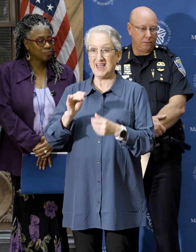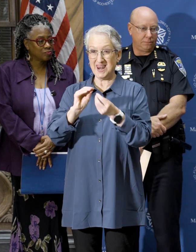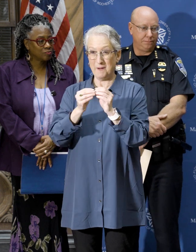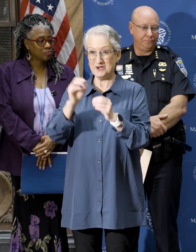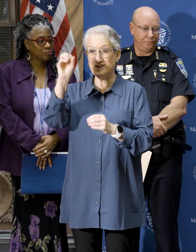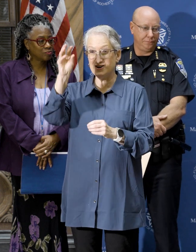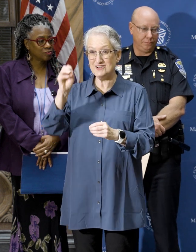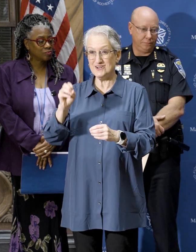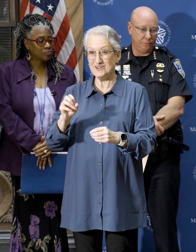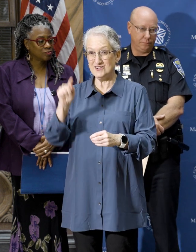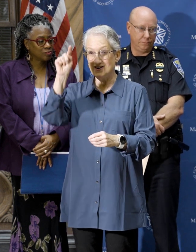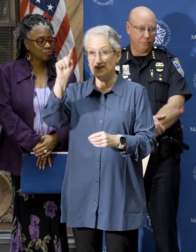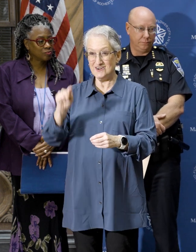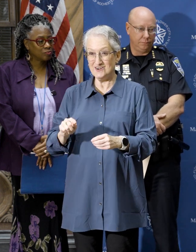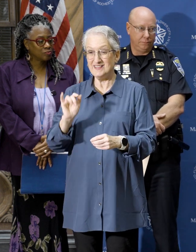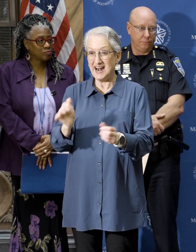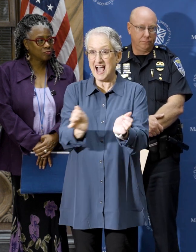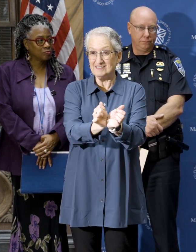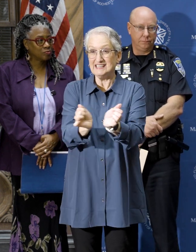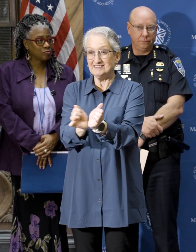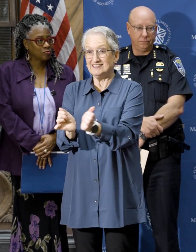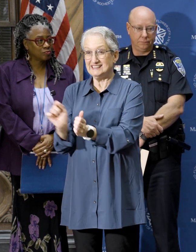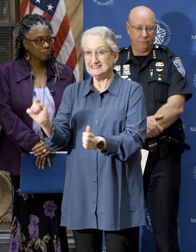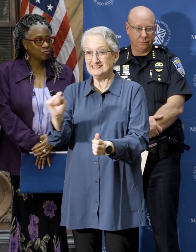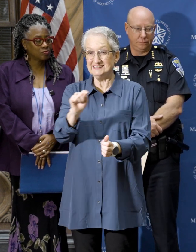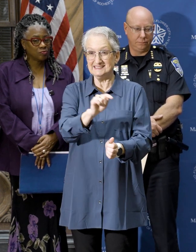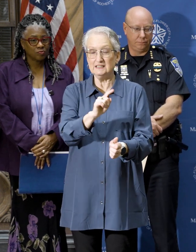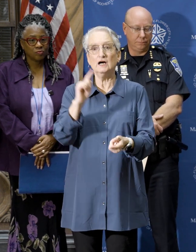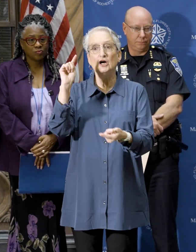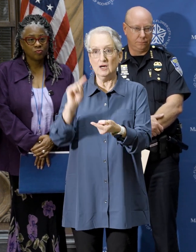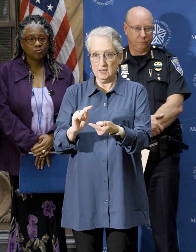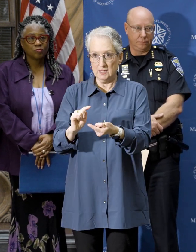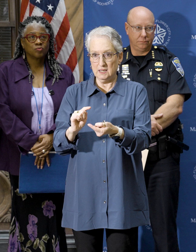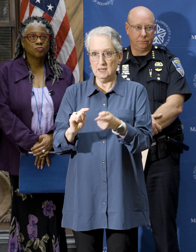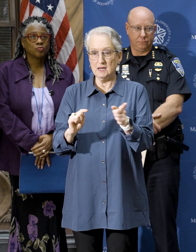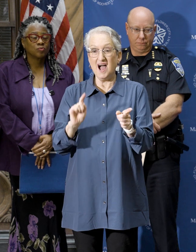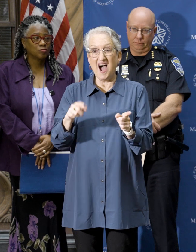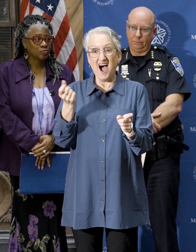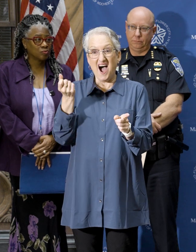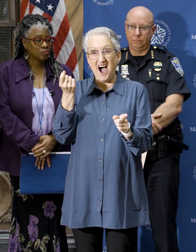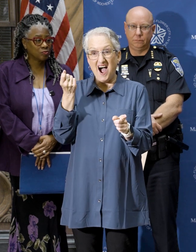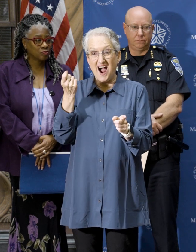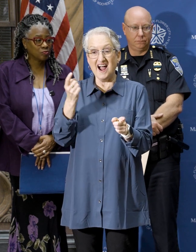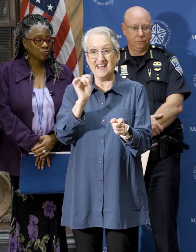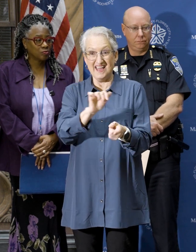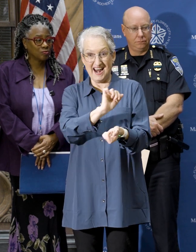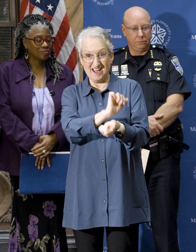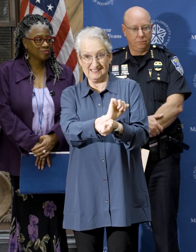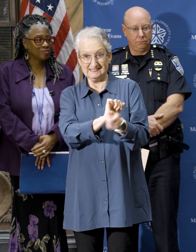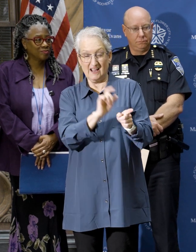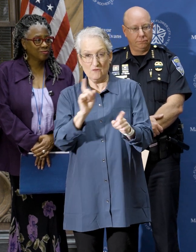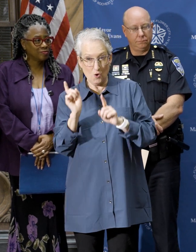as it relates to criminal possession of a weapon. We need those cases to be adjudicated faster. So I got some problems with that, but that's for another press